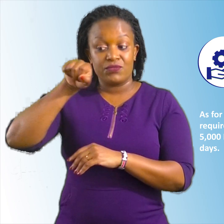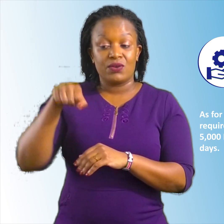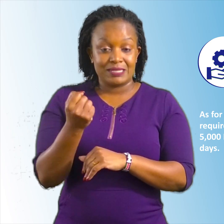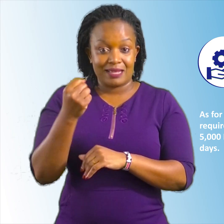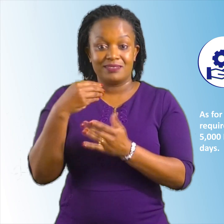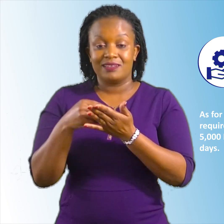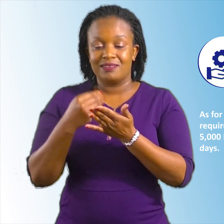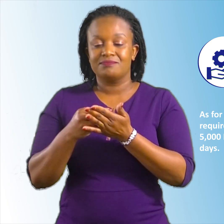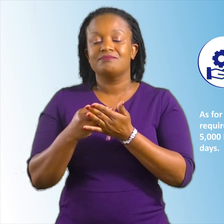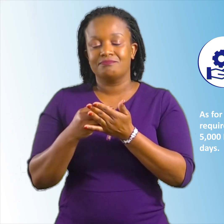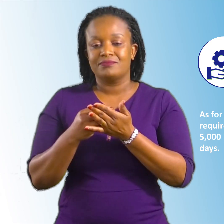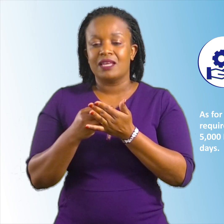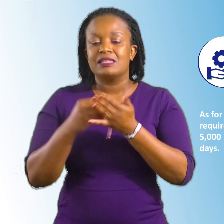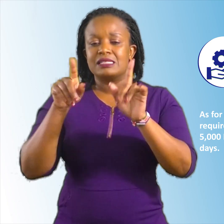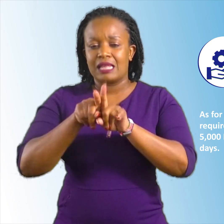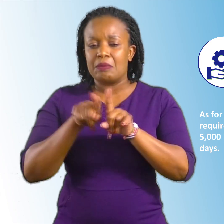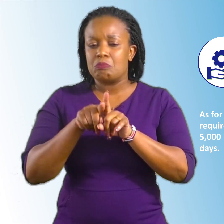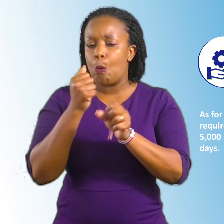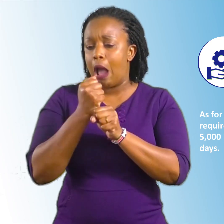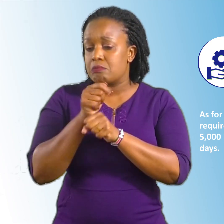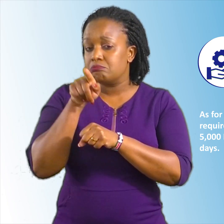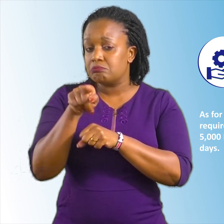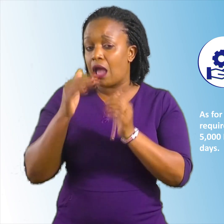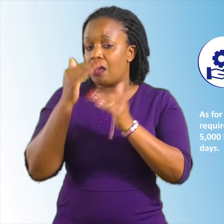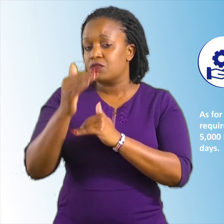shillings, deliverable in 2 working days.